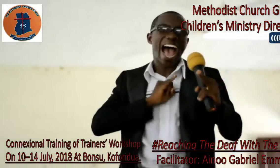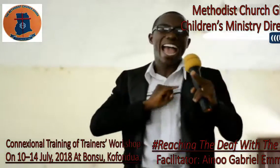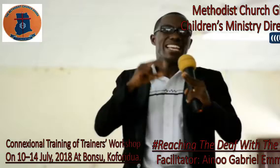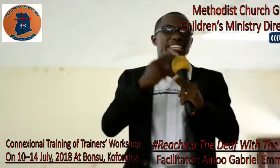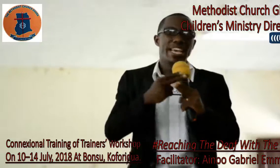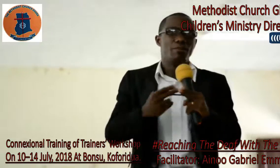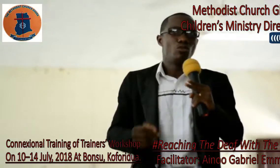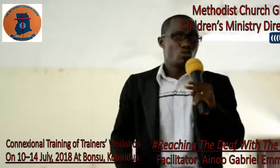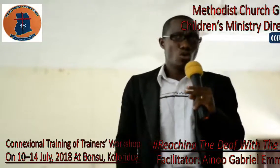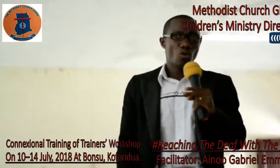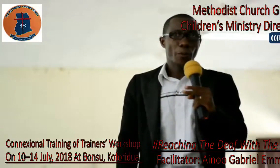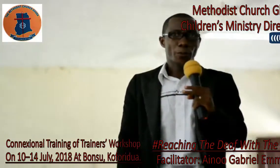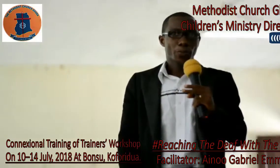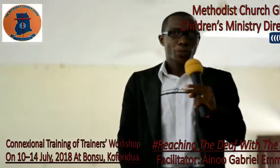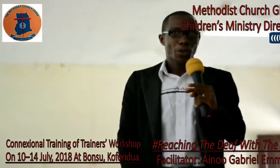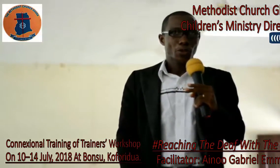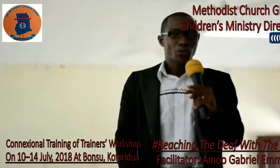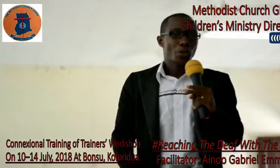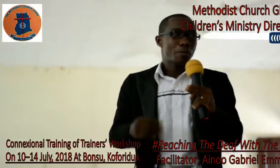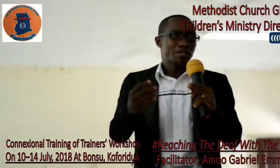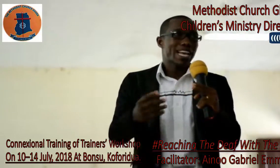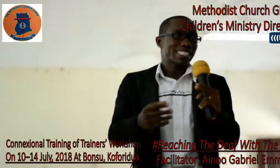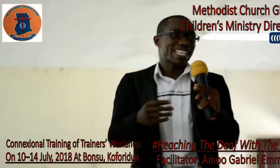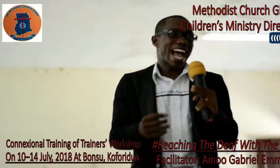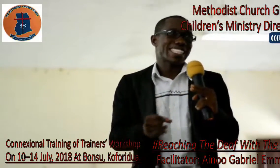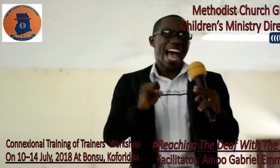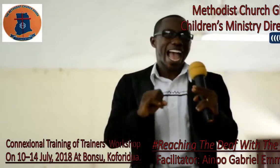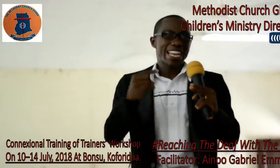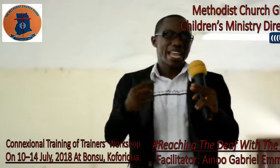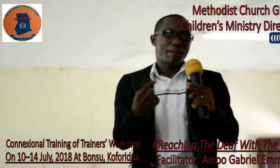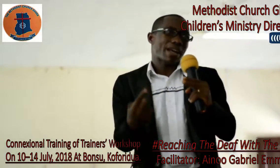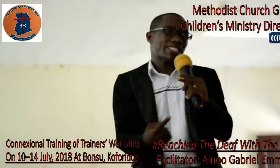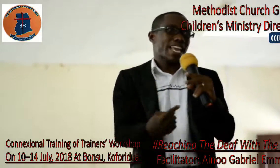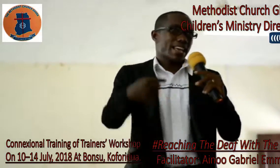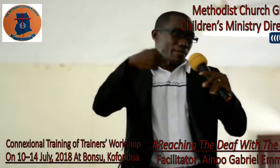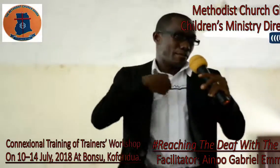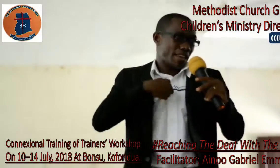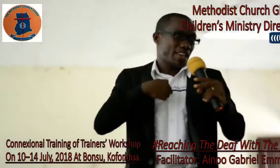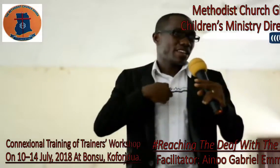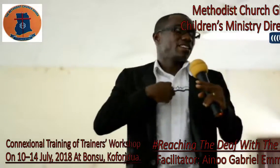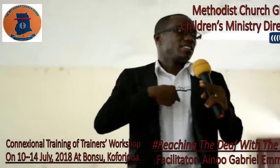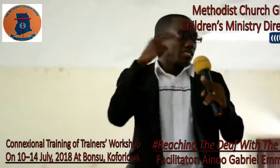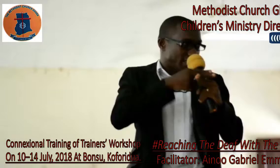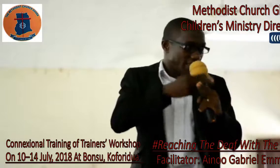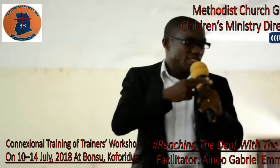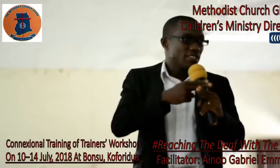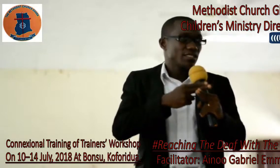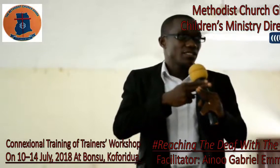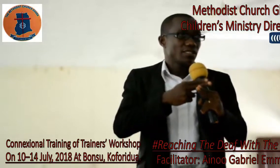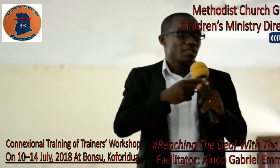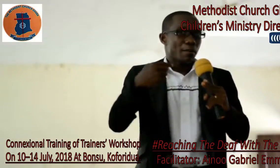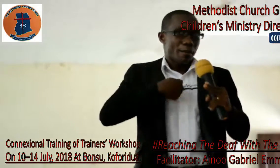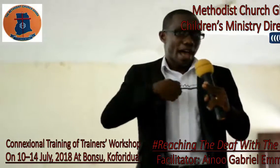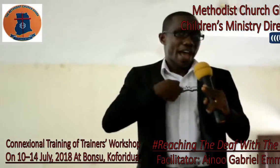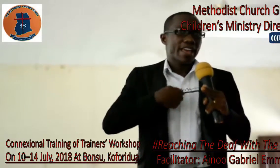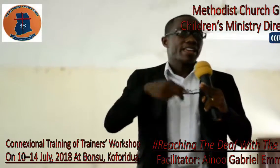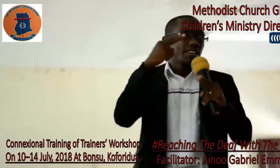I name. No. We represent it as I name, but midin. My